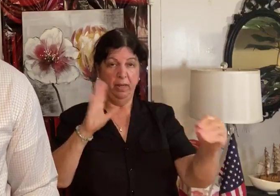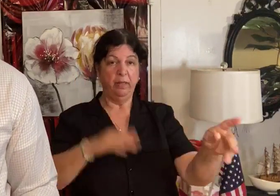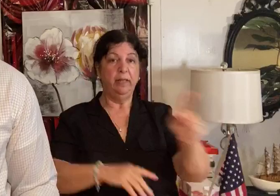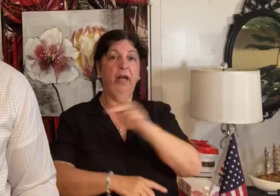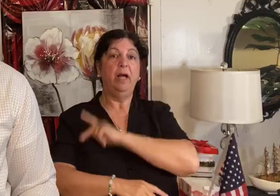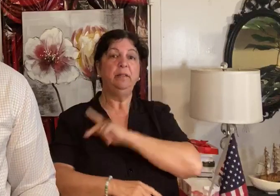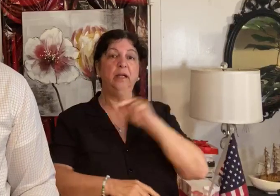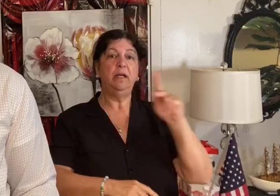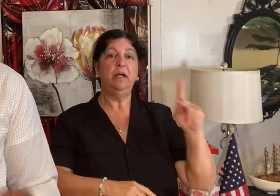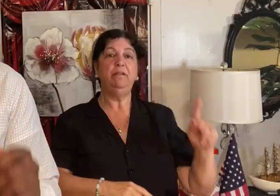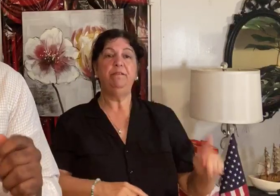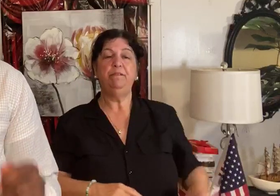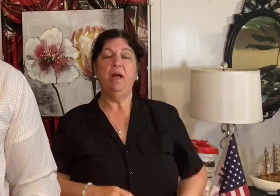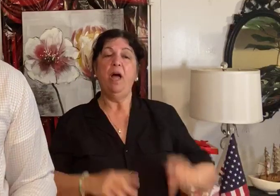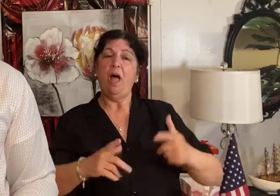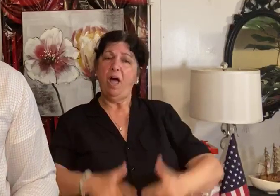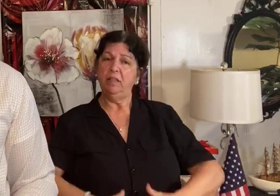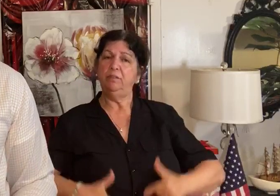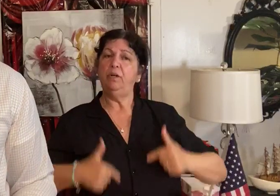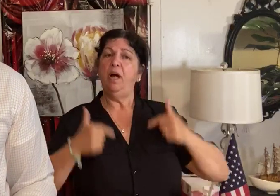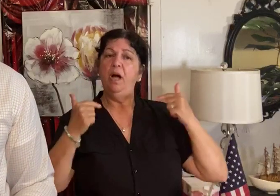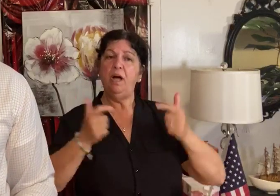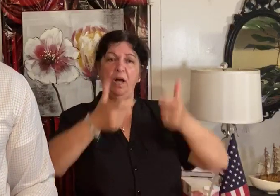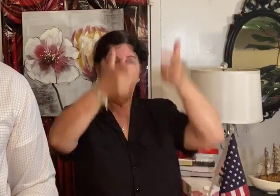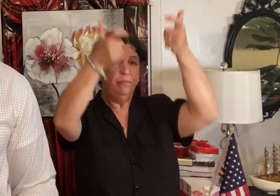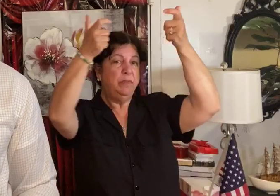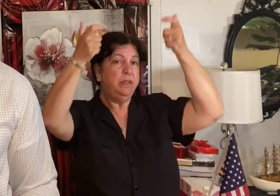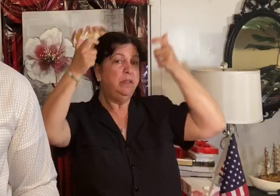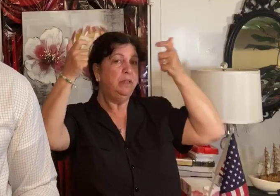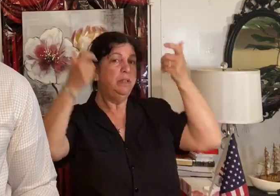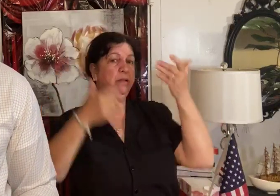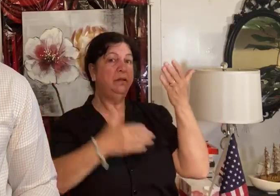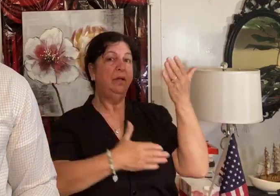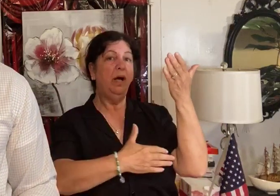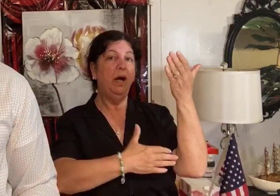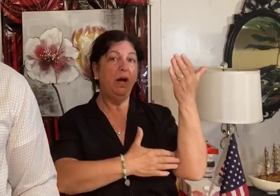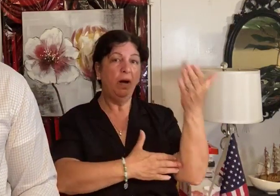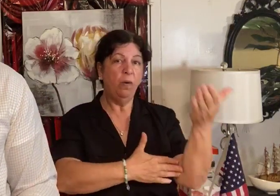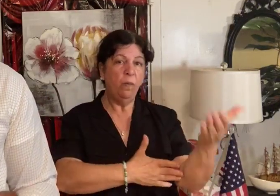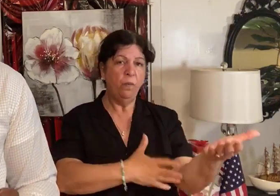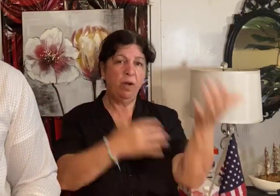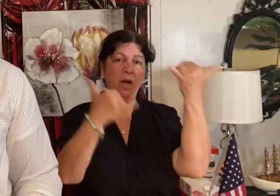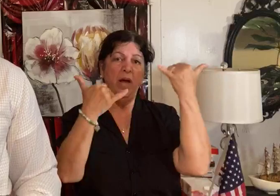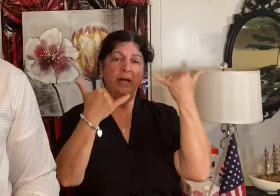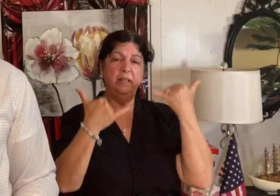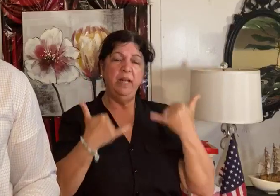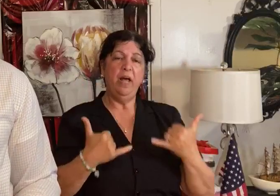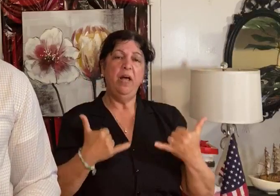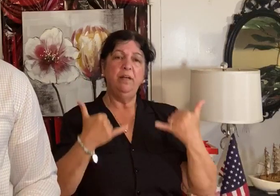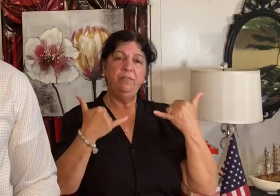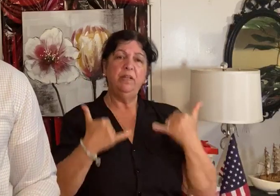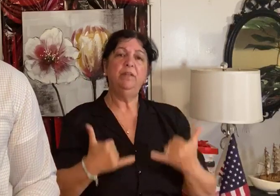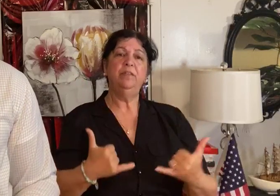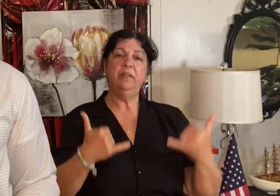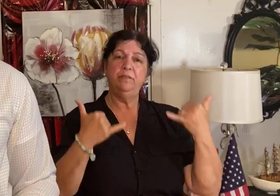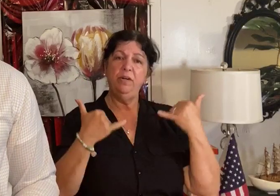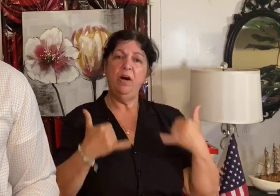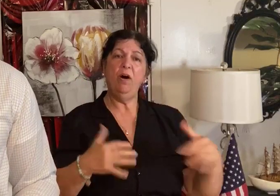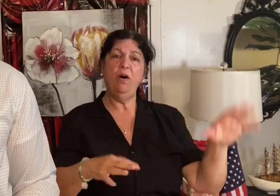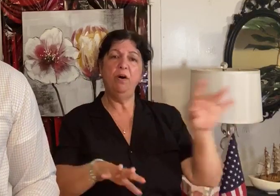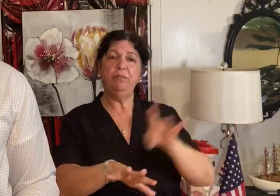King of my life, I crown thee now. Thine shall